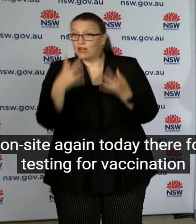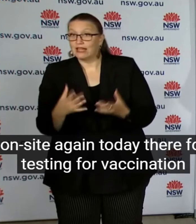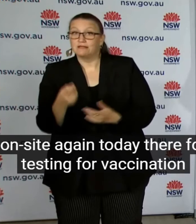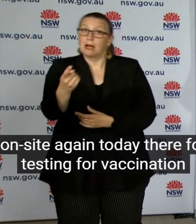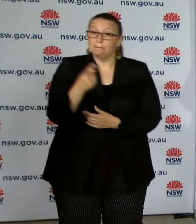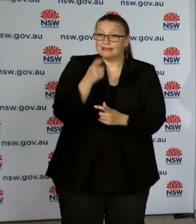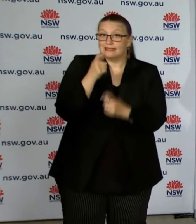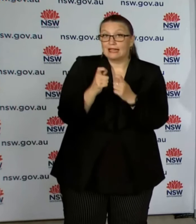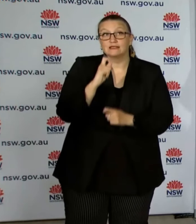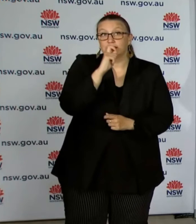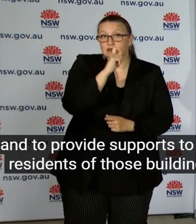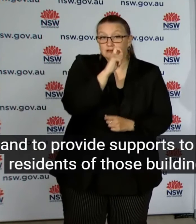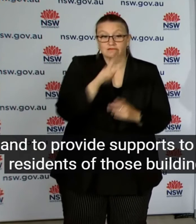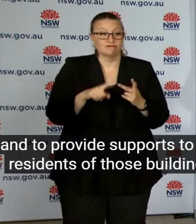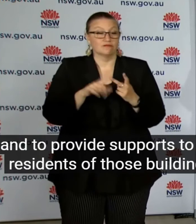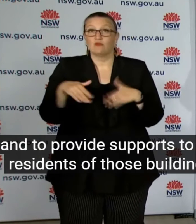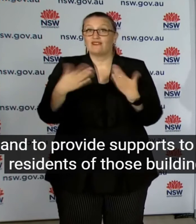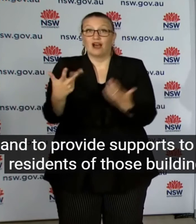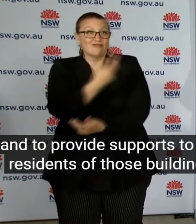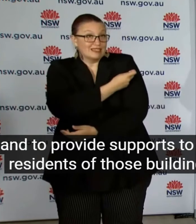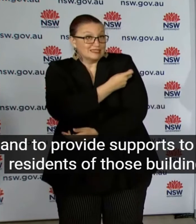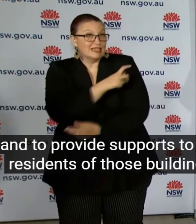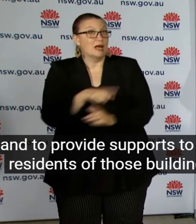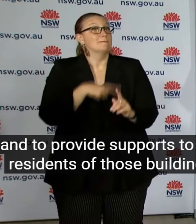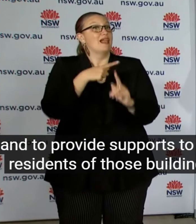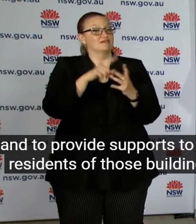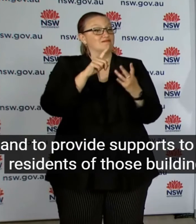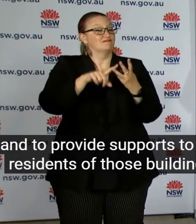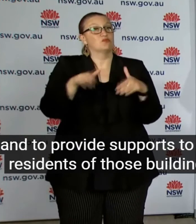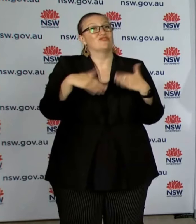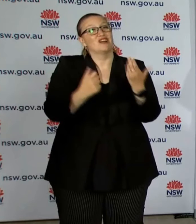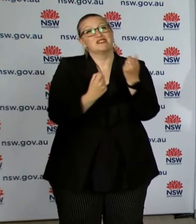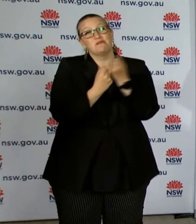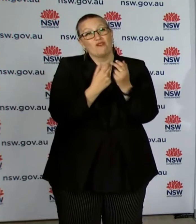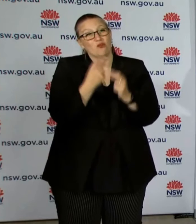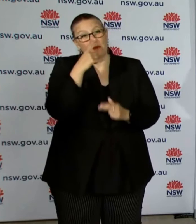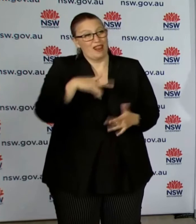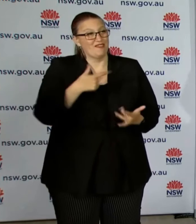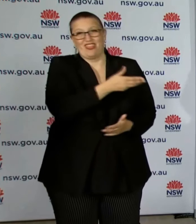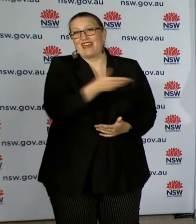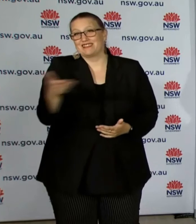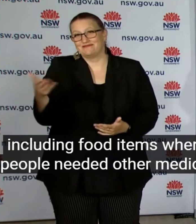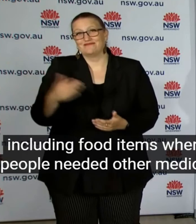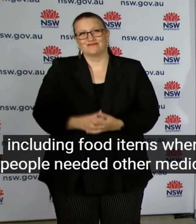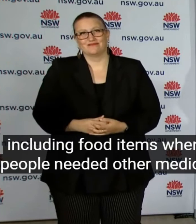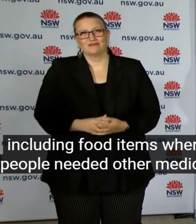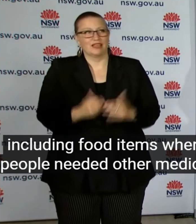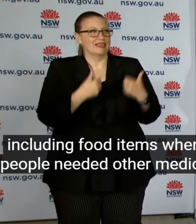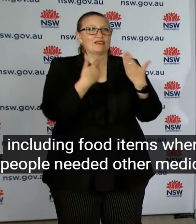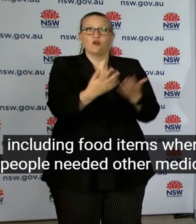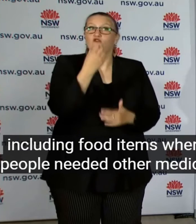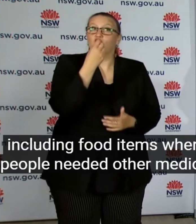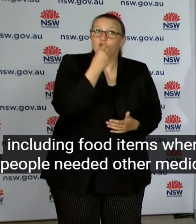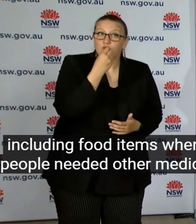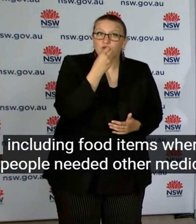for vaccination, and to provide supports to the residents of those buildings, including food items where